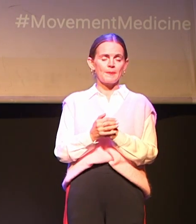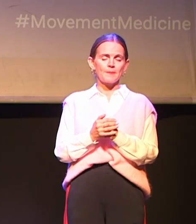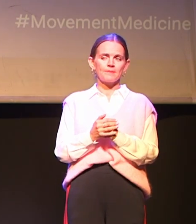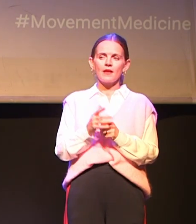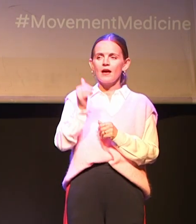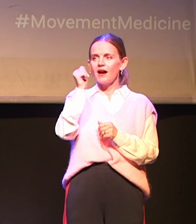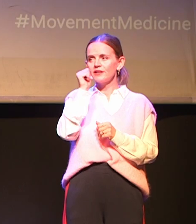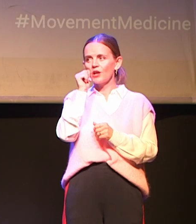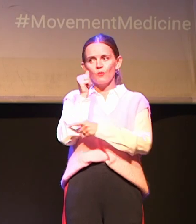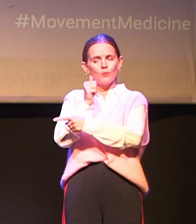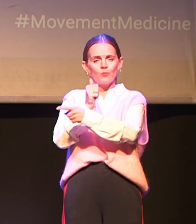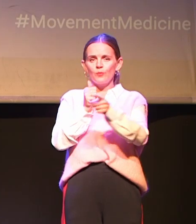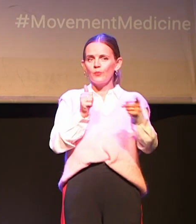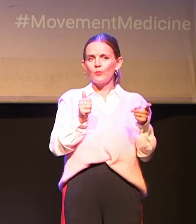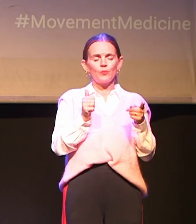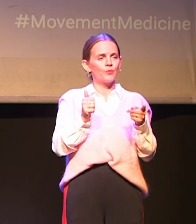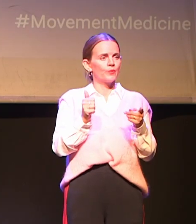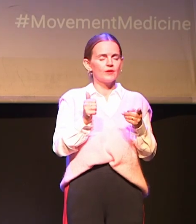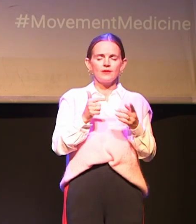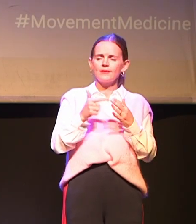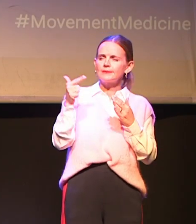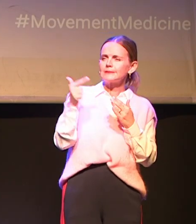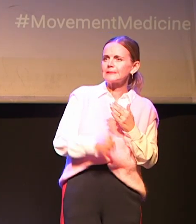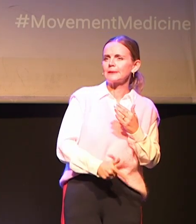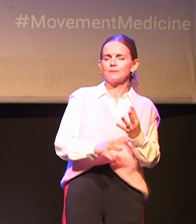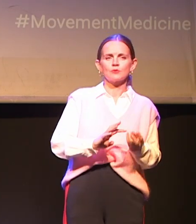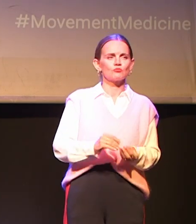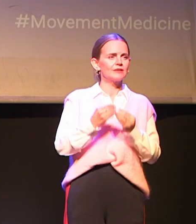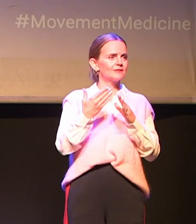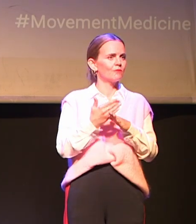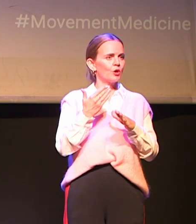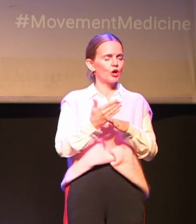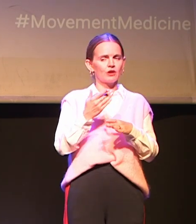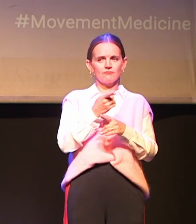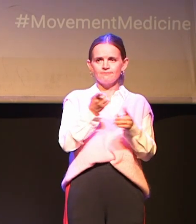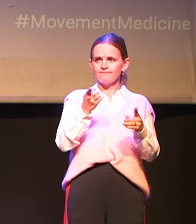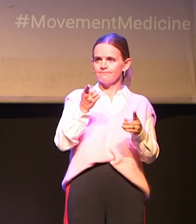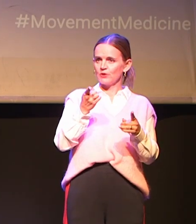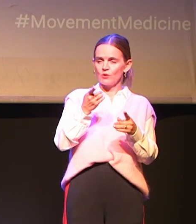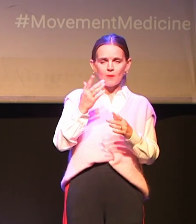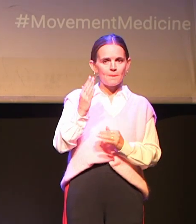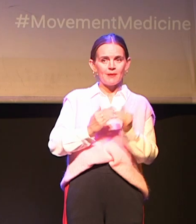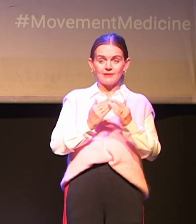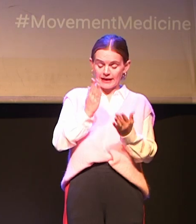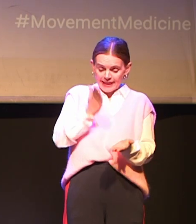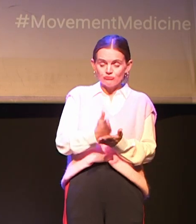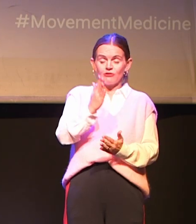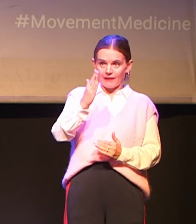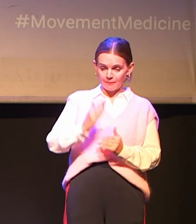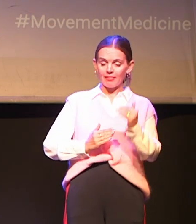deep creative work, the imagination work. I know folks that are building, like literally building,